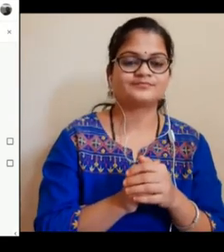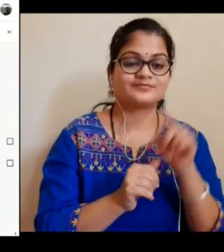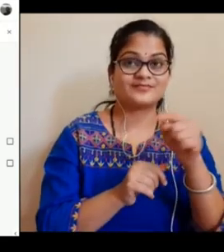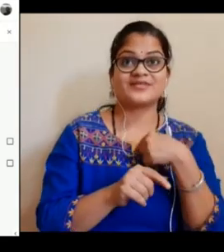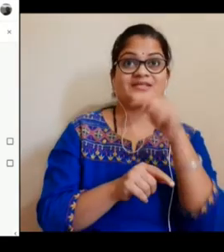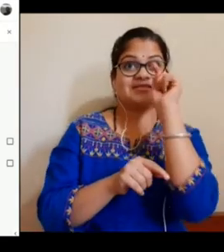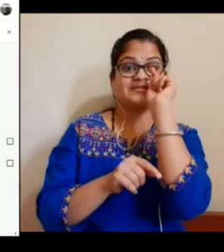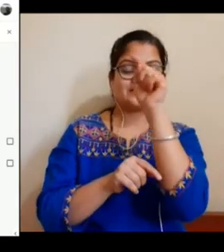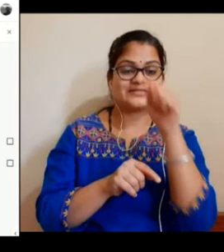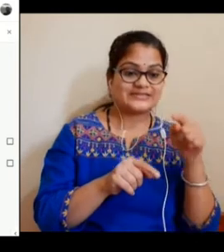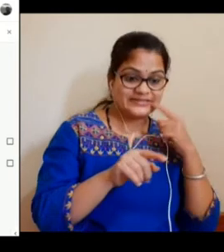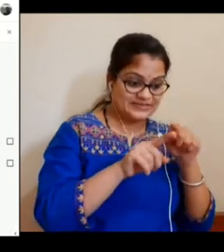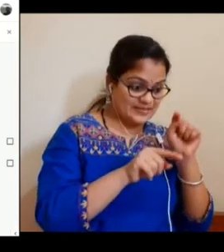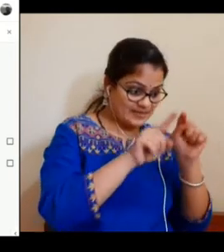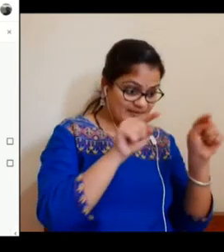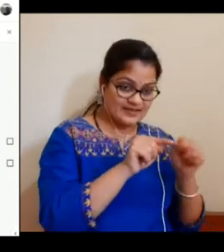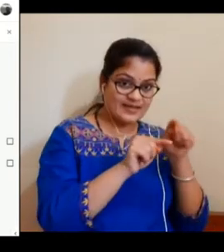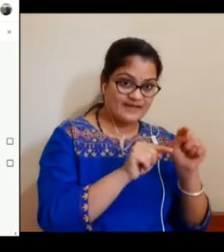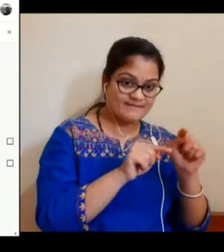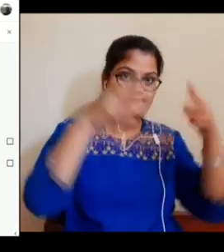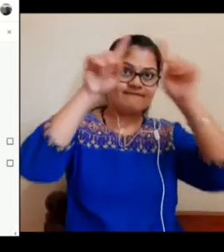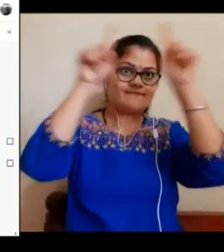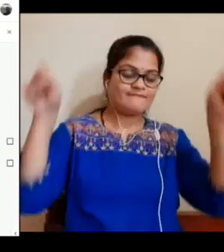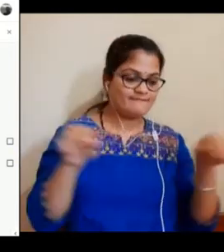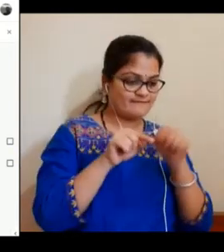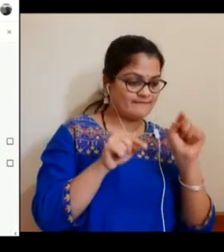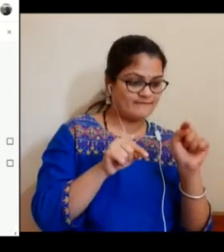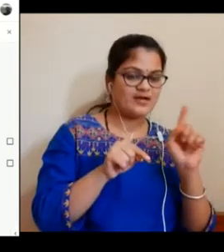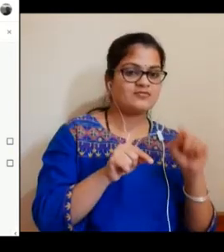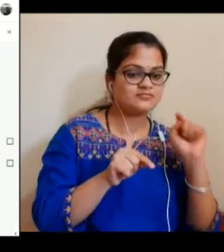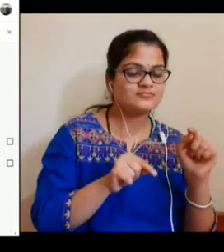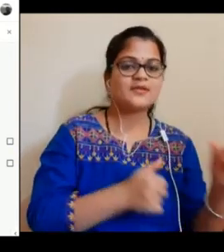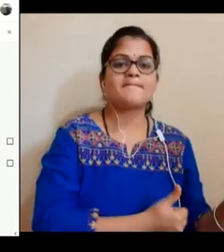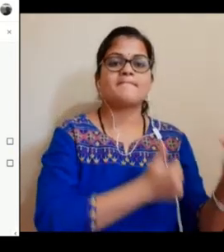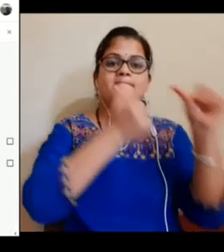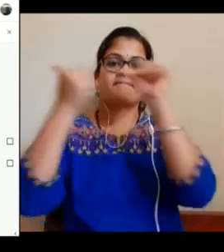this button, it should go back to the game again.